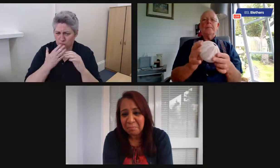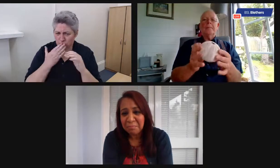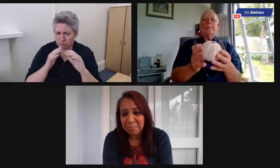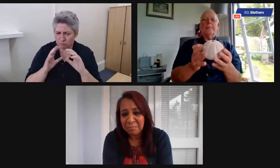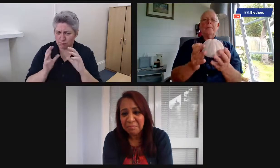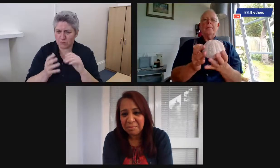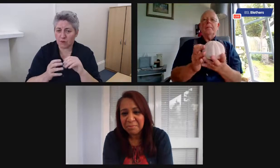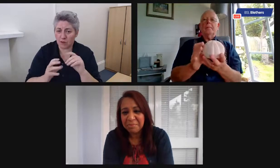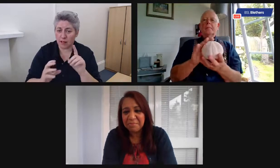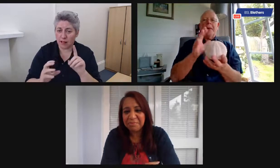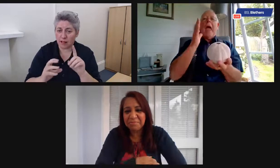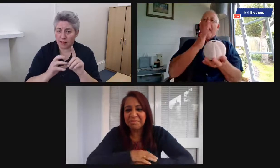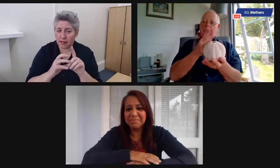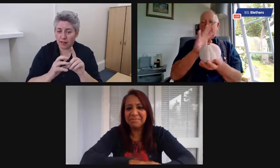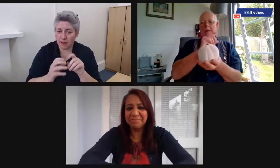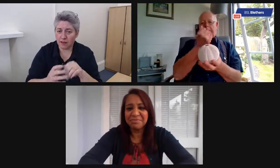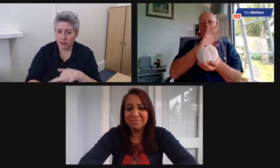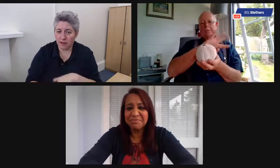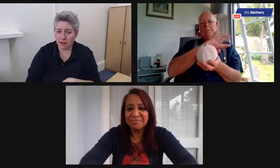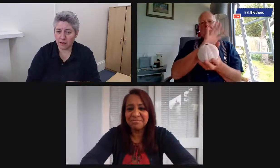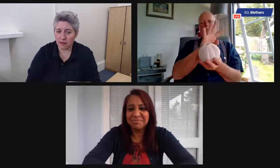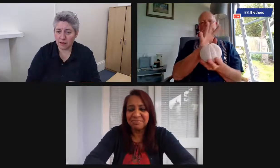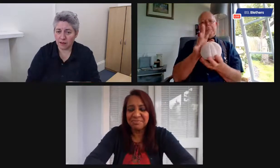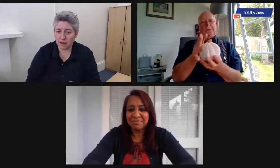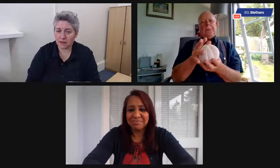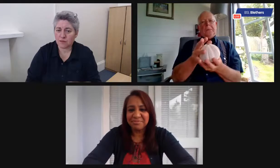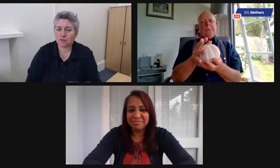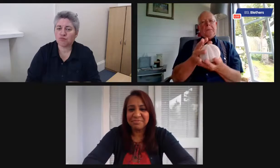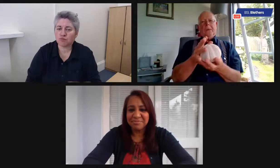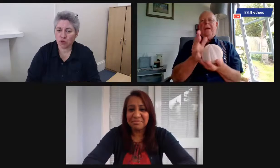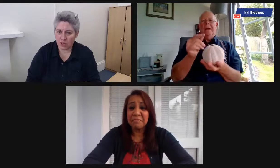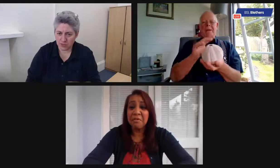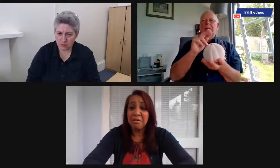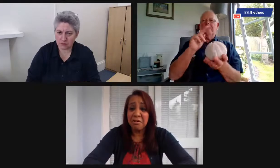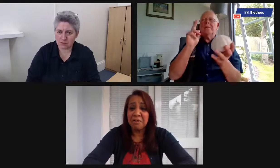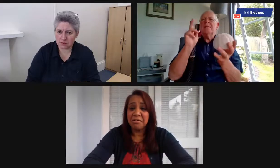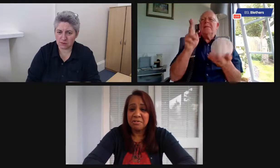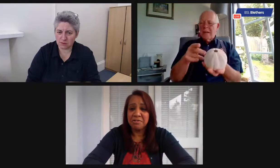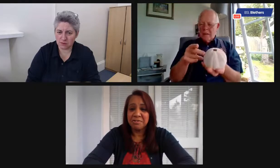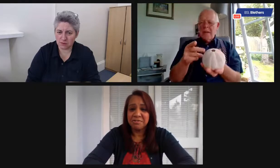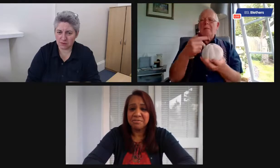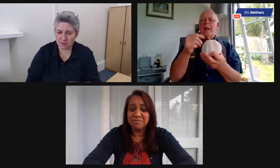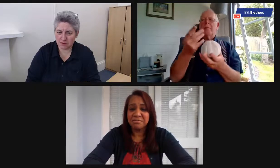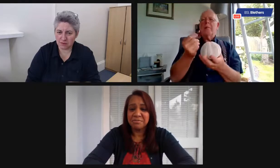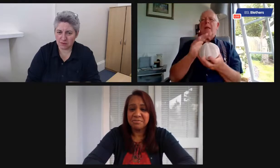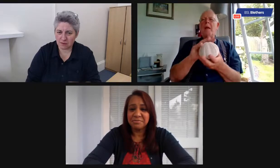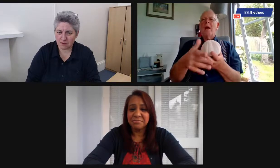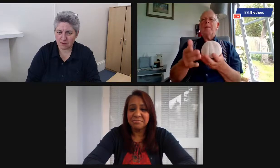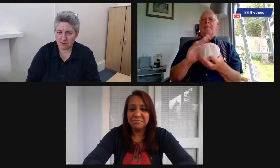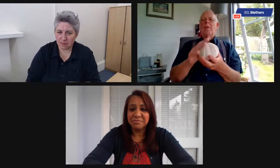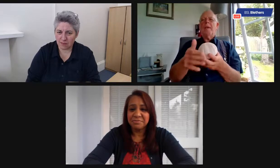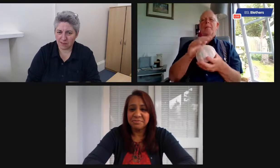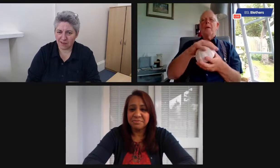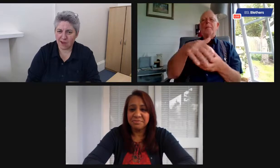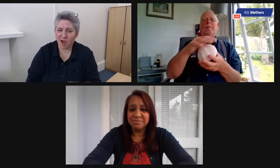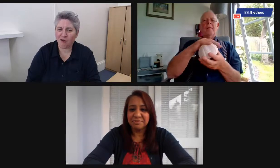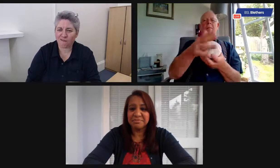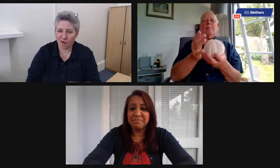Ah, that's so beautiful. It would be covered in more spikes than this because it's dead. The spikes